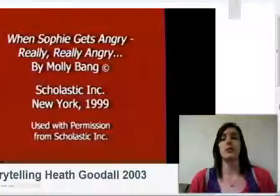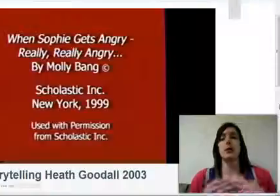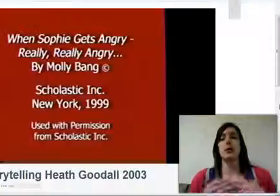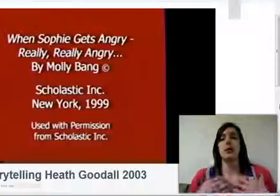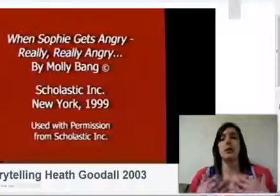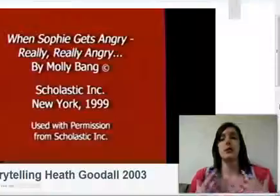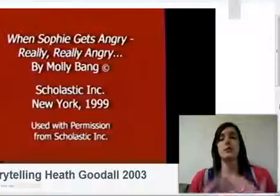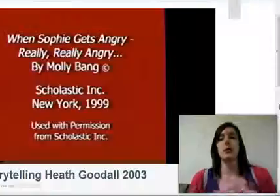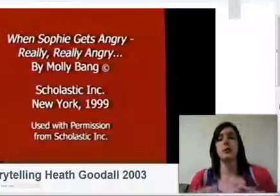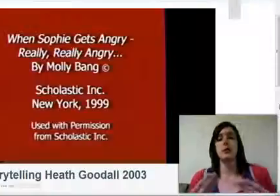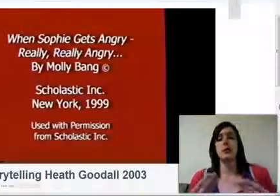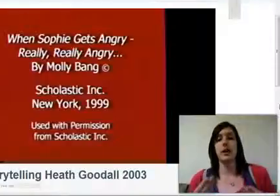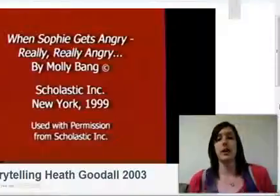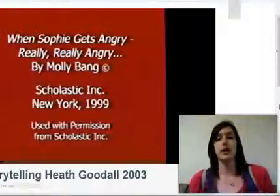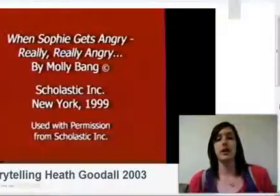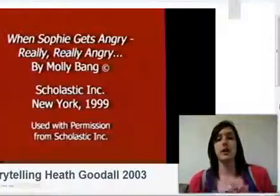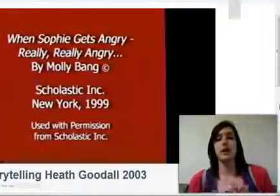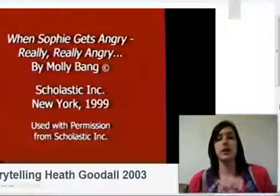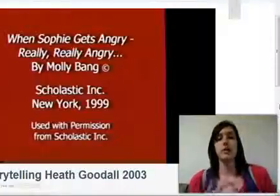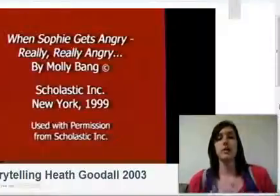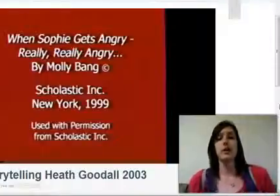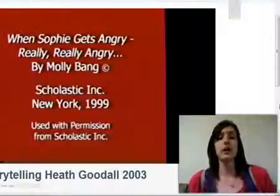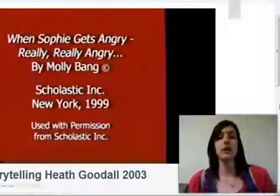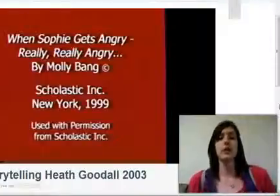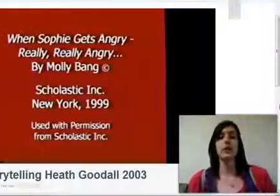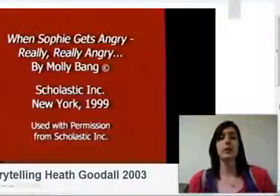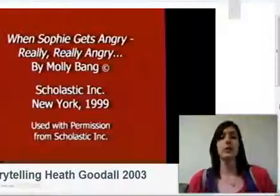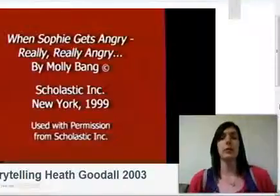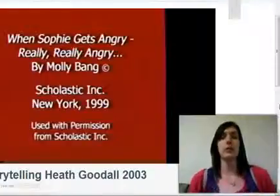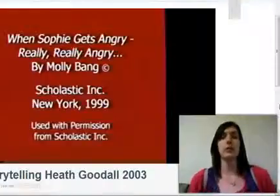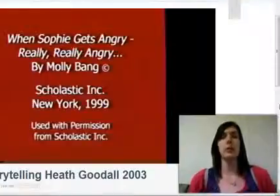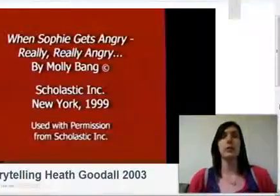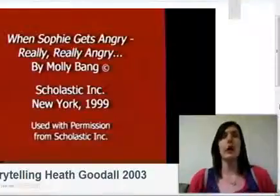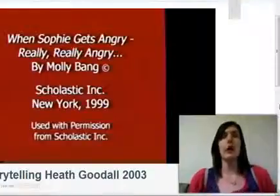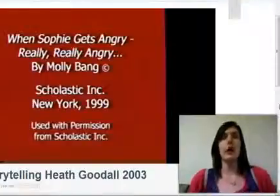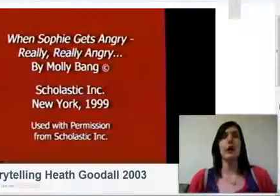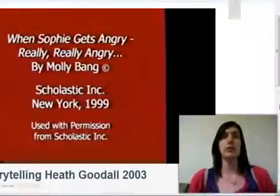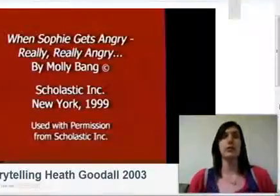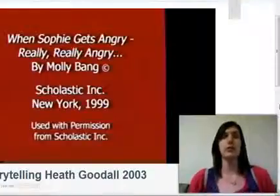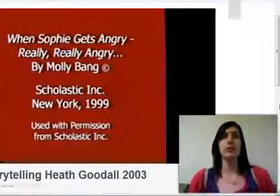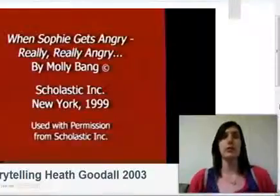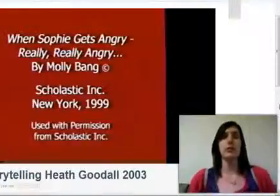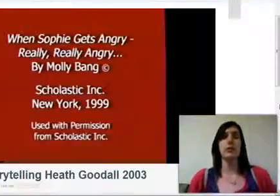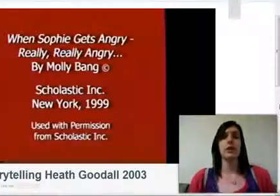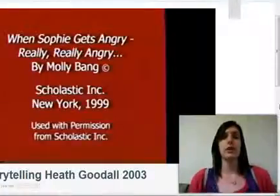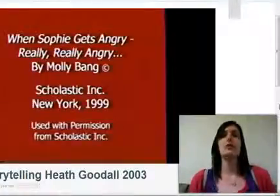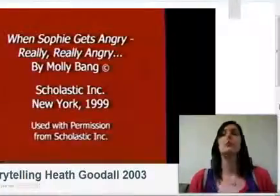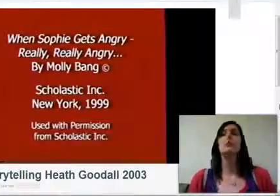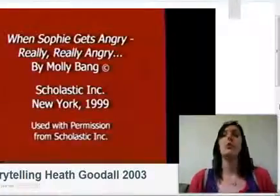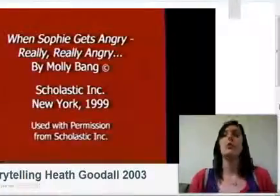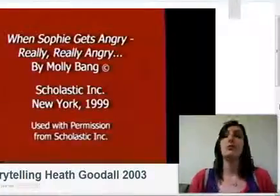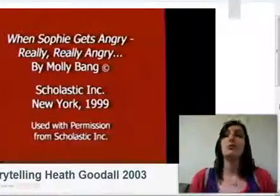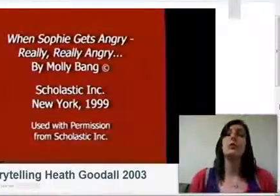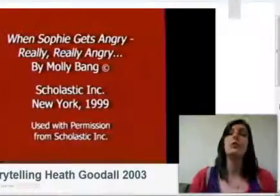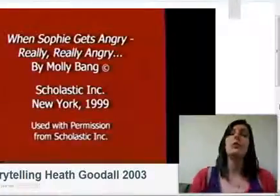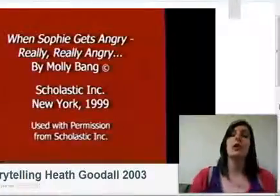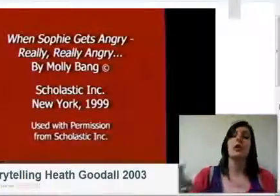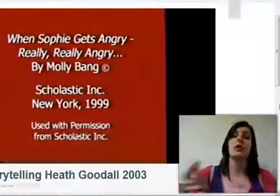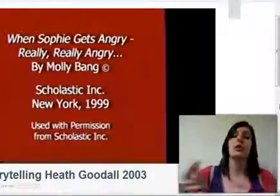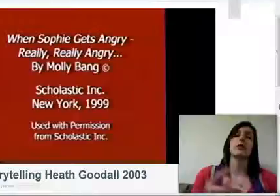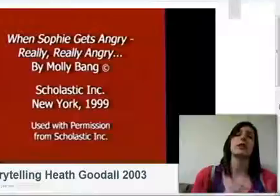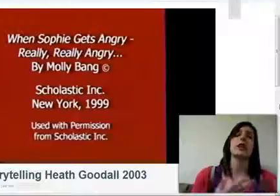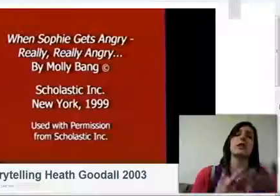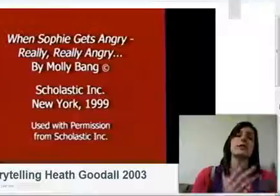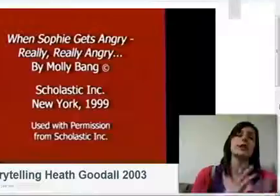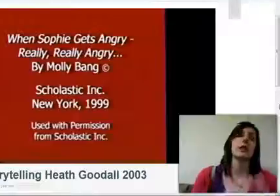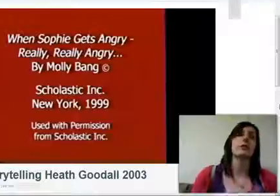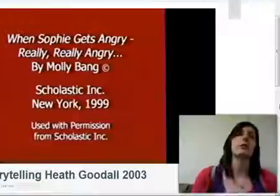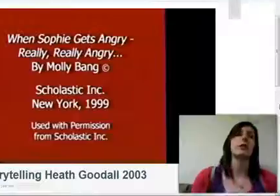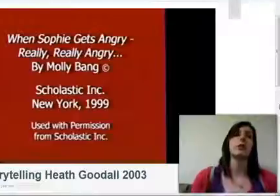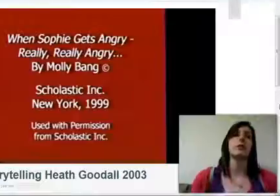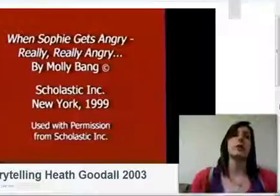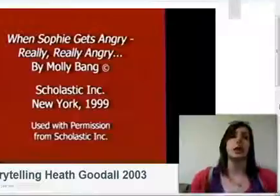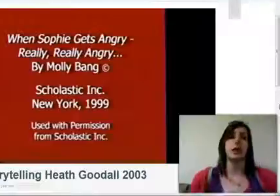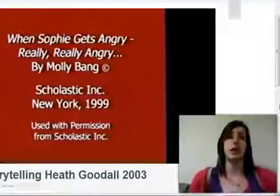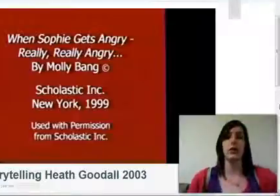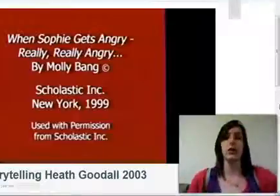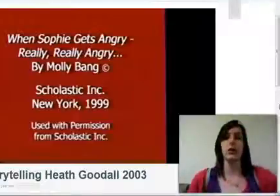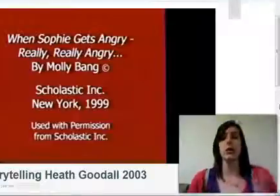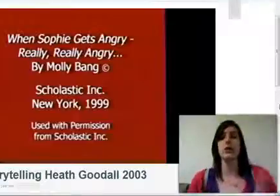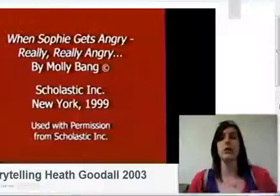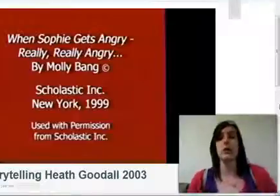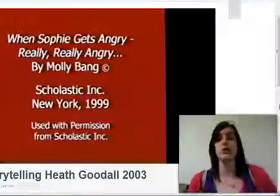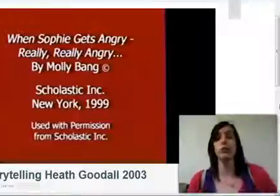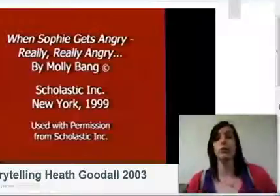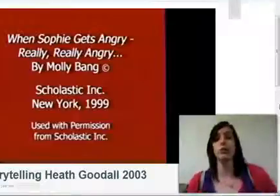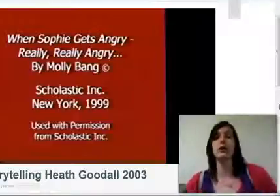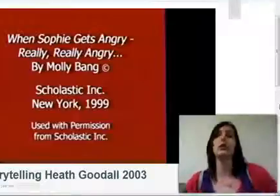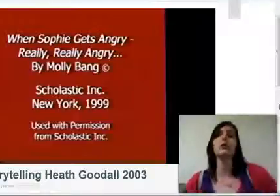then when his pace kind of relaxed a little bit, it was more smoother. The signs kind of flowed